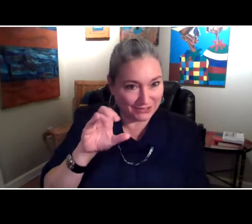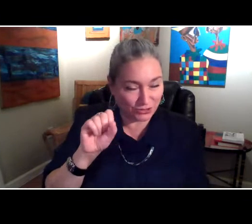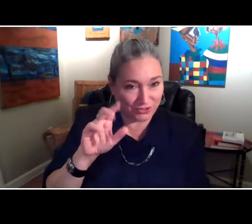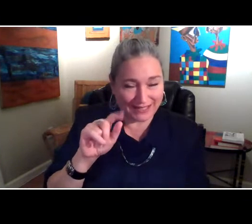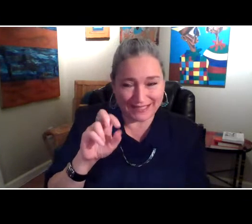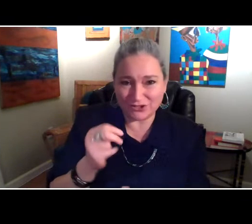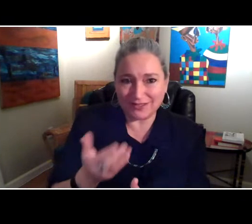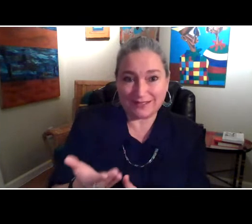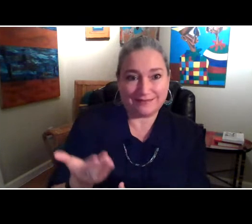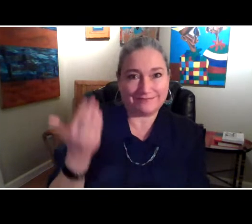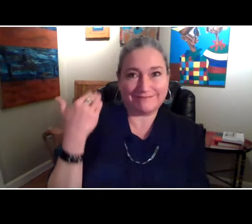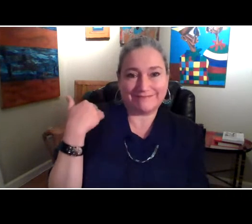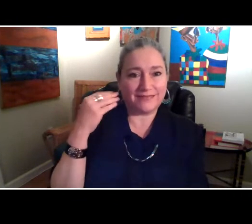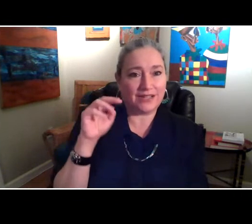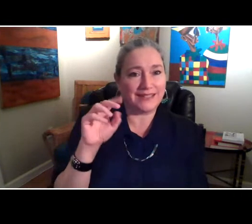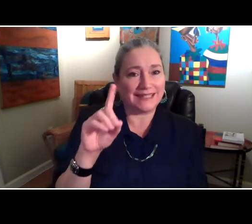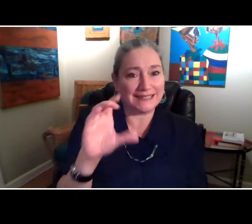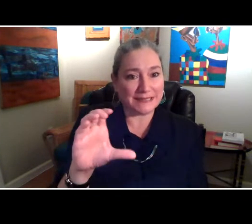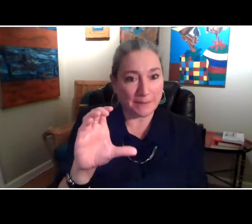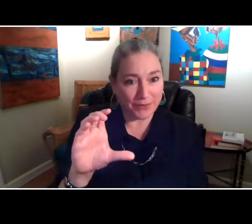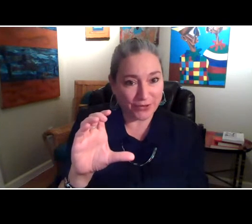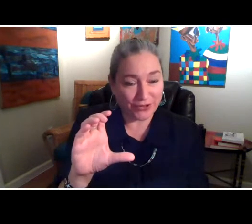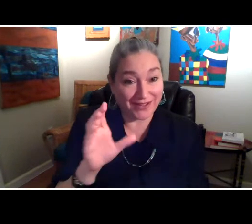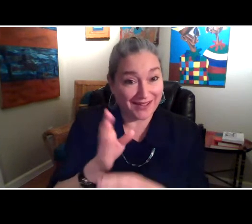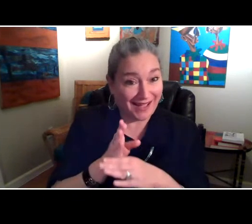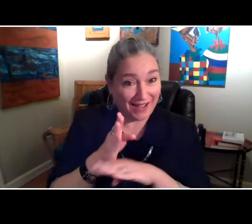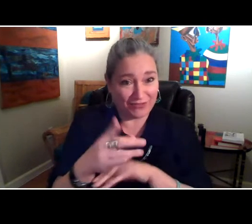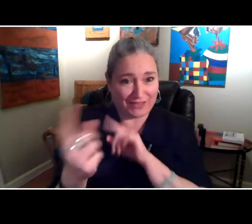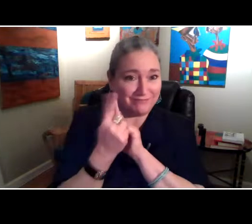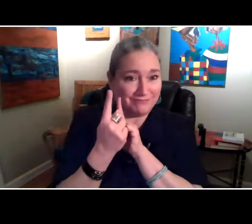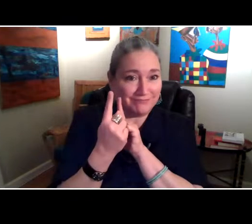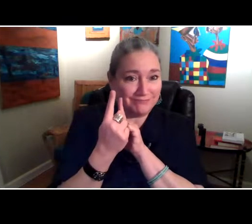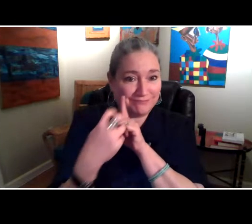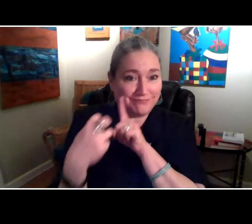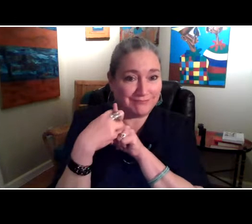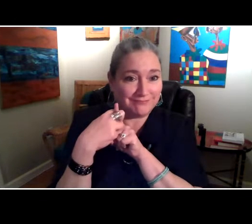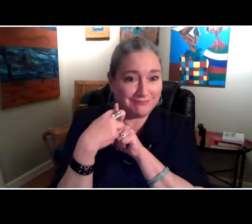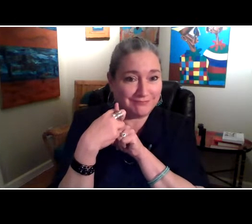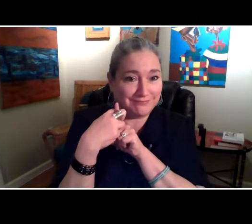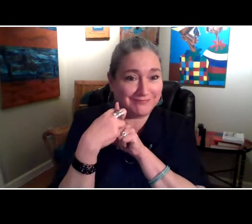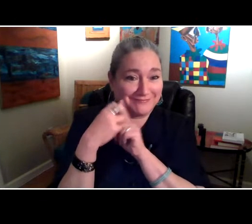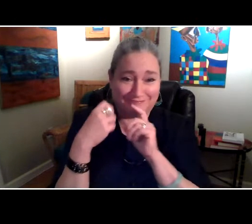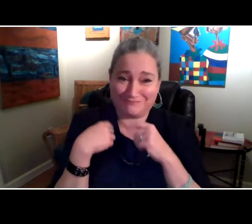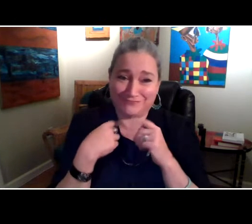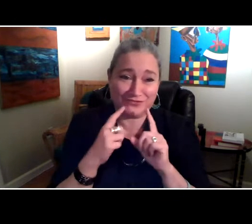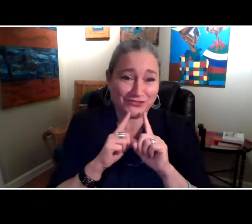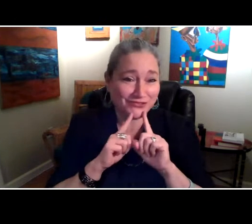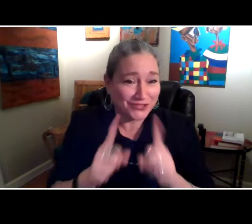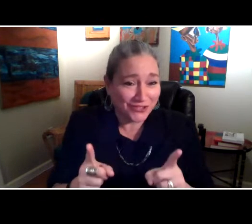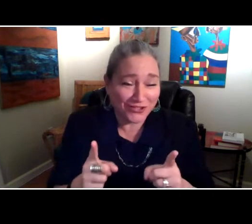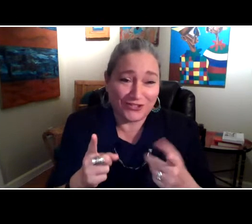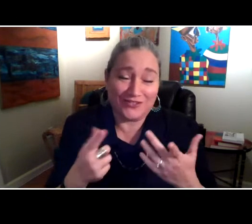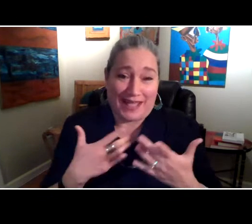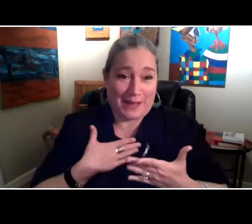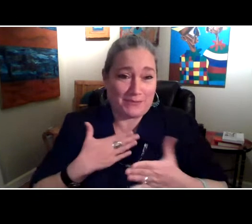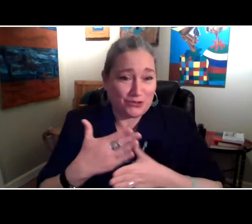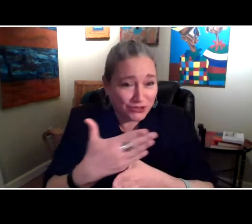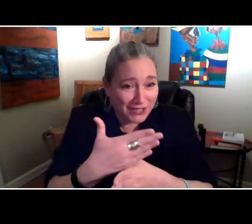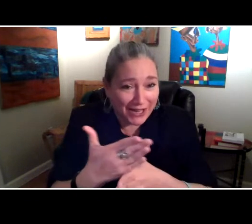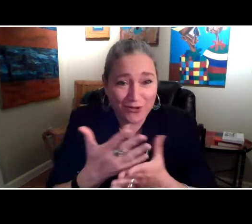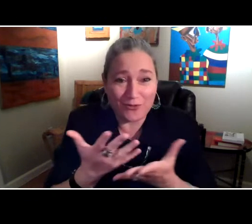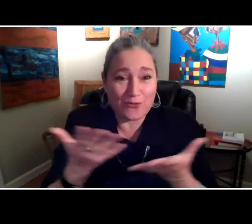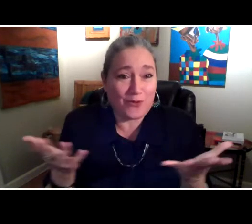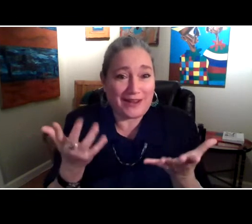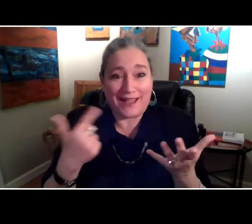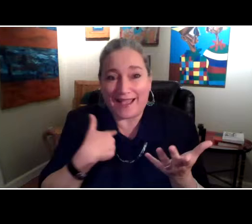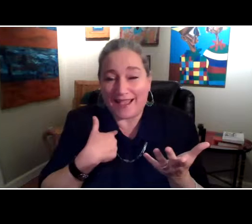Kavita watched me defend my dissertation recently. This was in December. And right after,